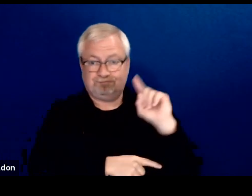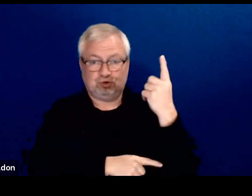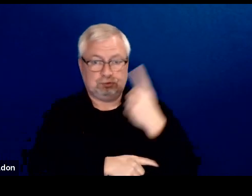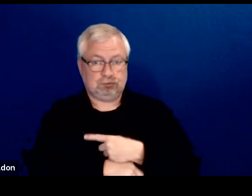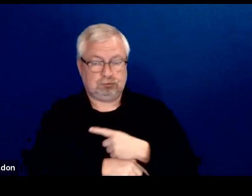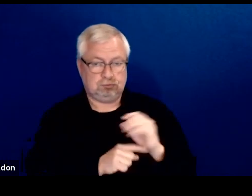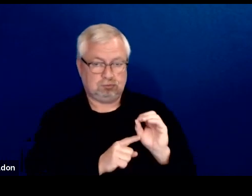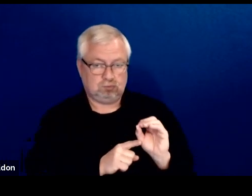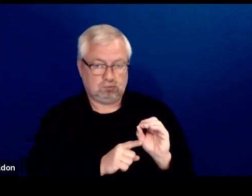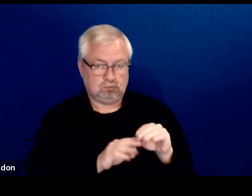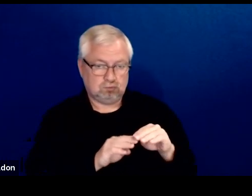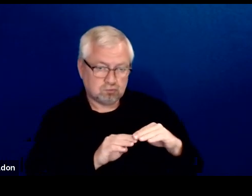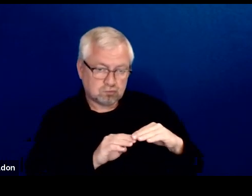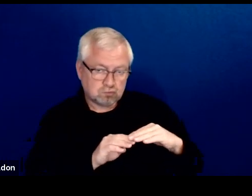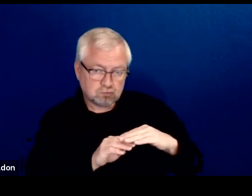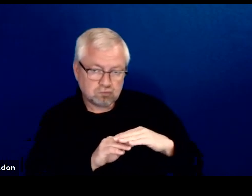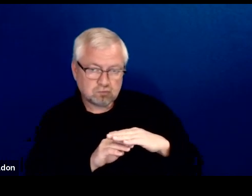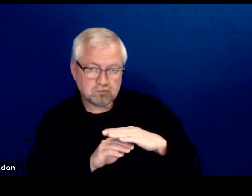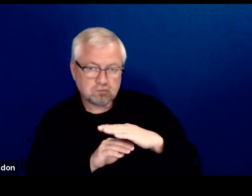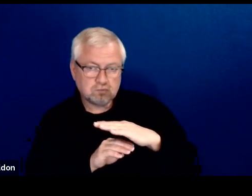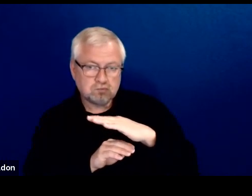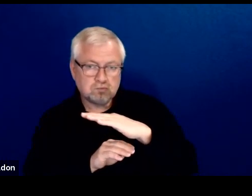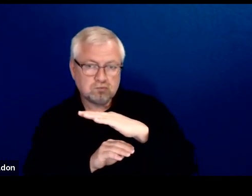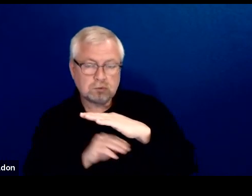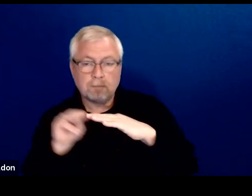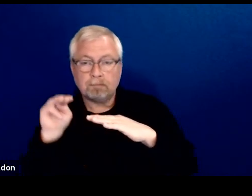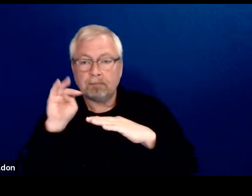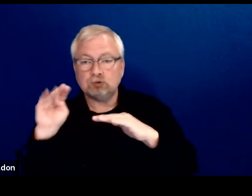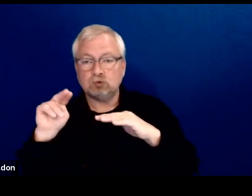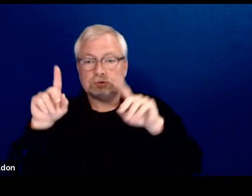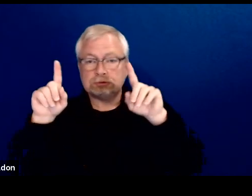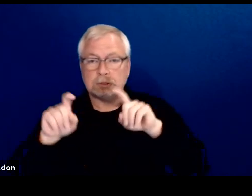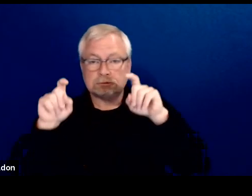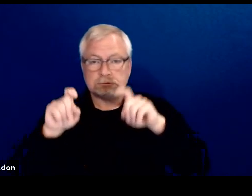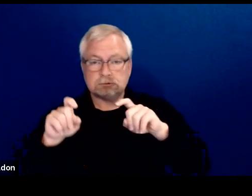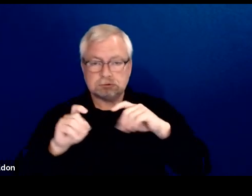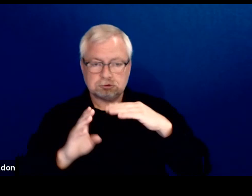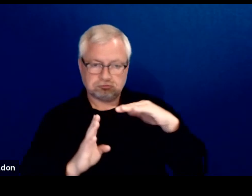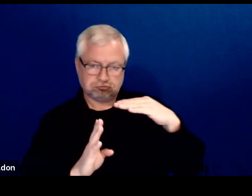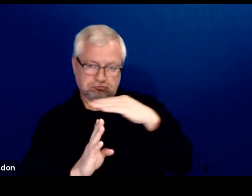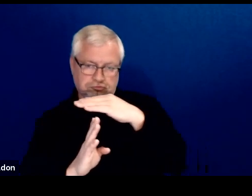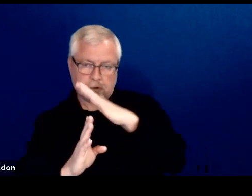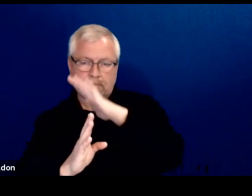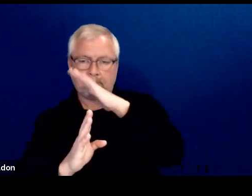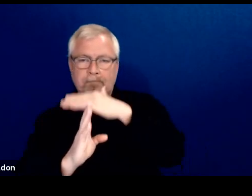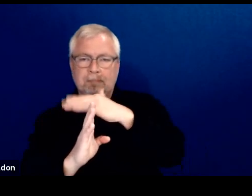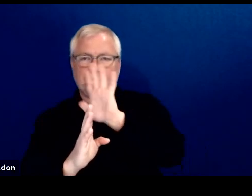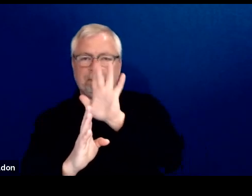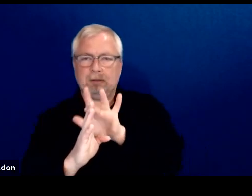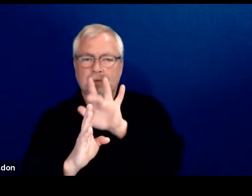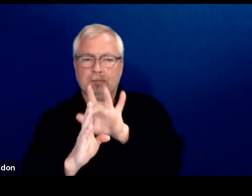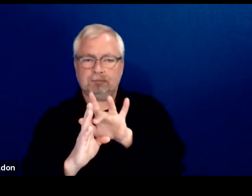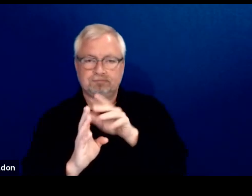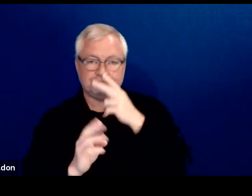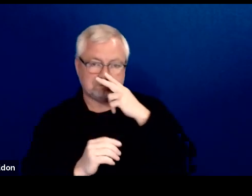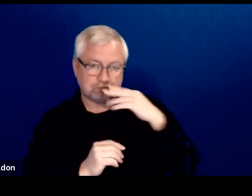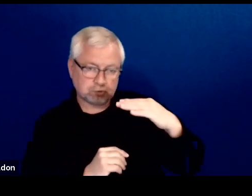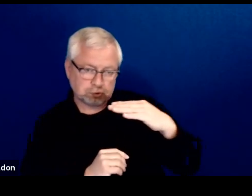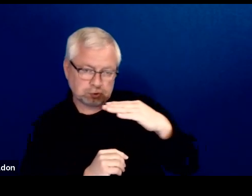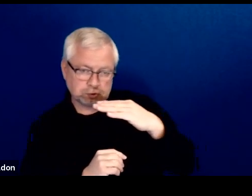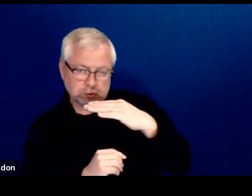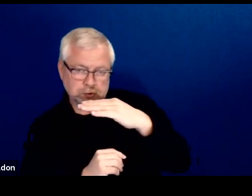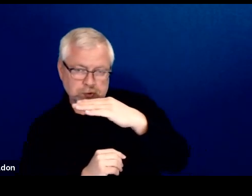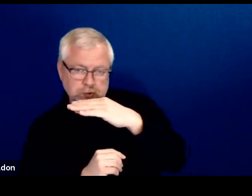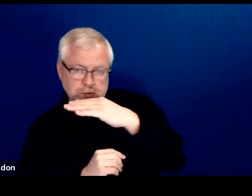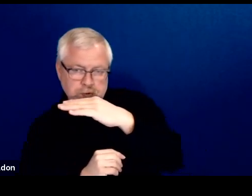testing. And Minnesota was testing about right in the middle. So trying to norm this out, this is about as close as we could get. So we were about in the